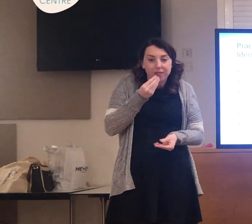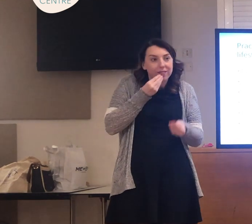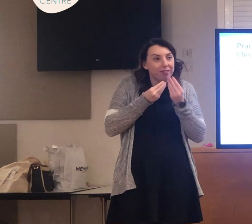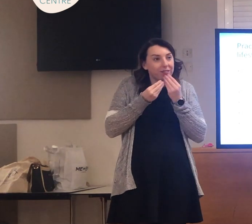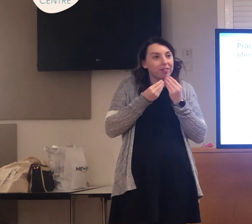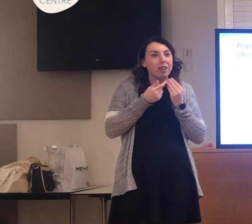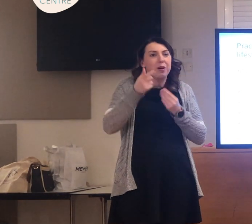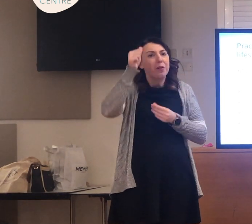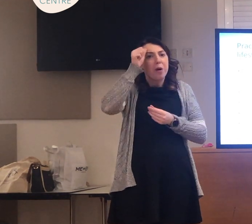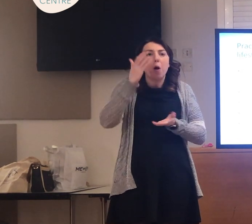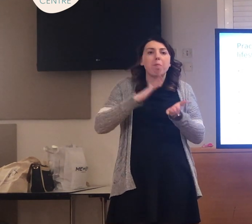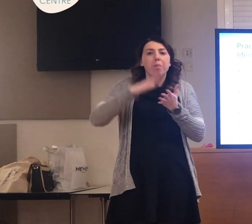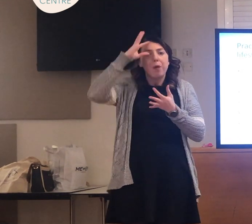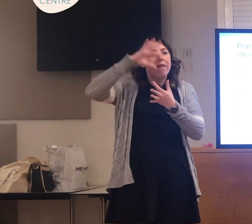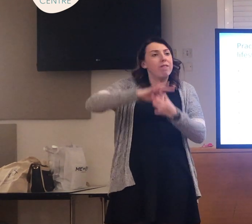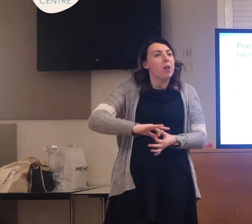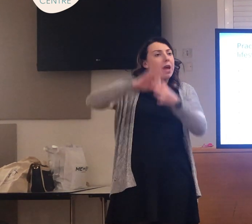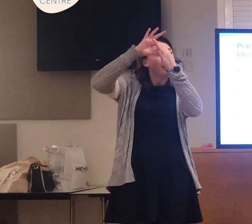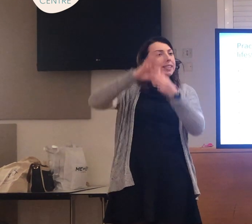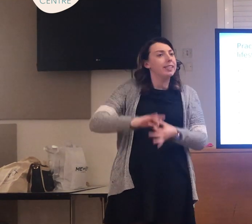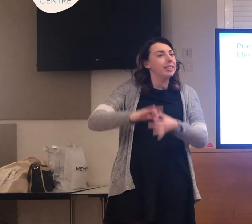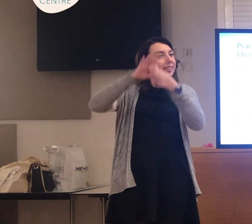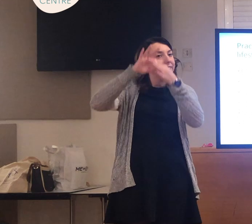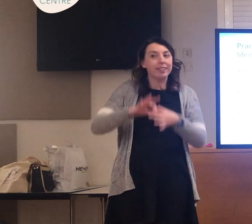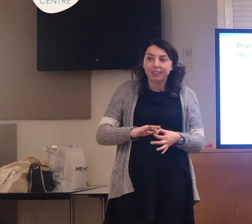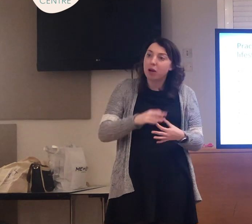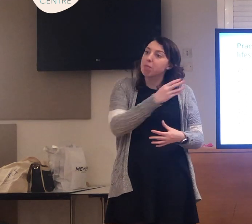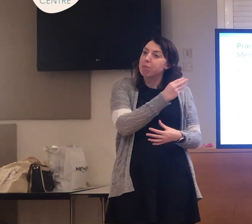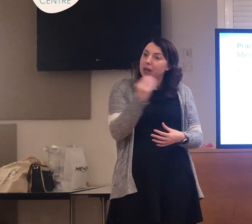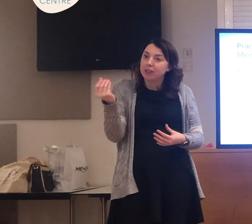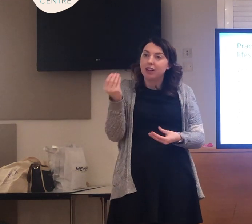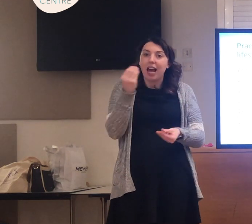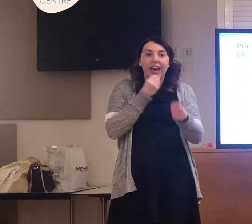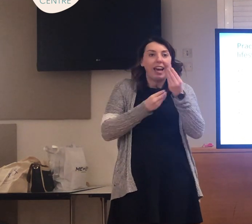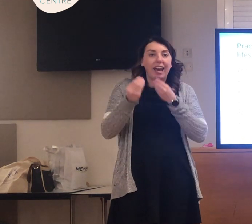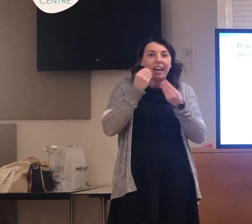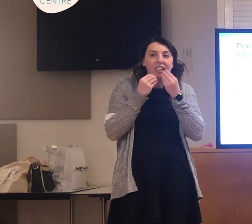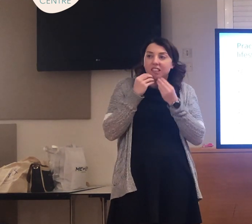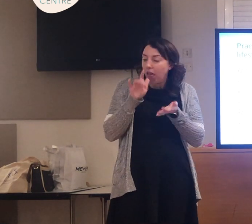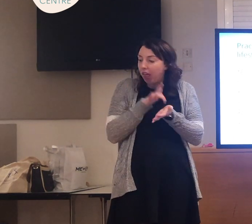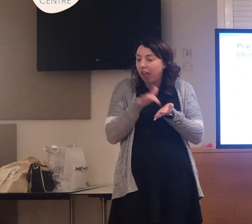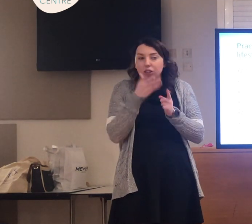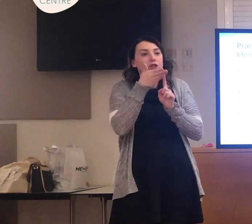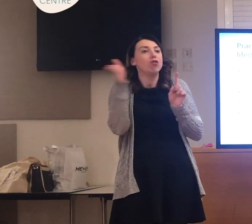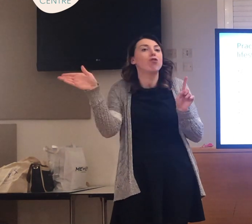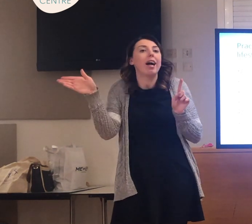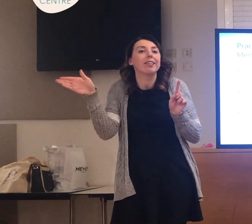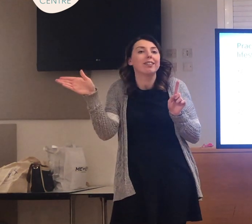of mindfulness. Most of us eat mindlessly.